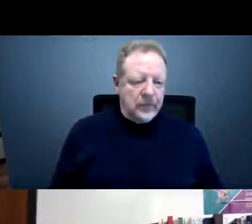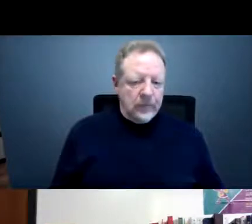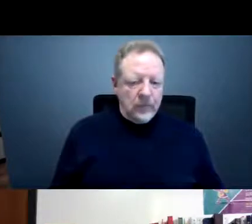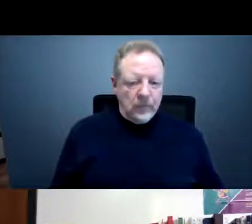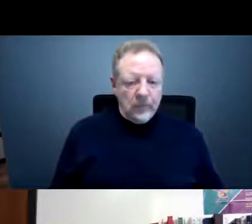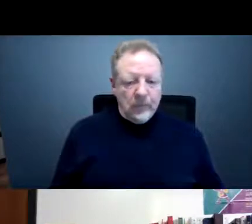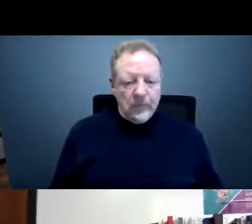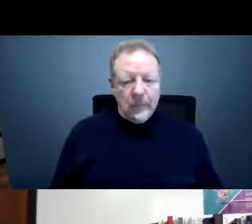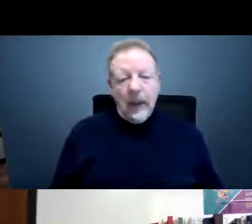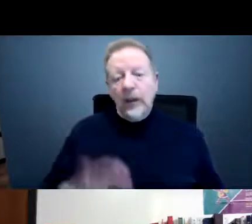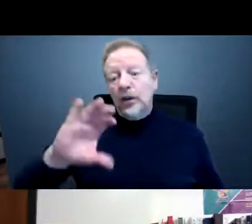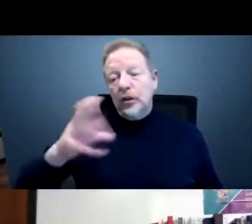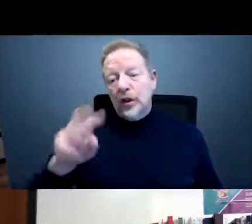And the child's ages were 6 to 18.